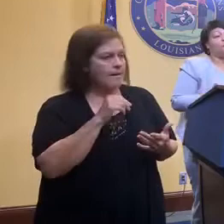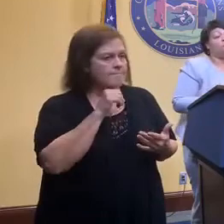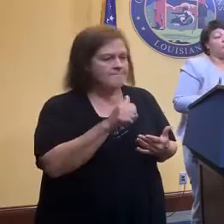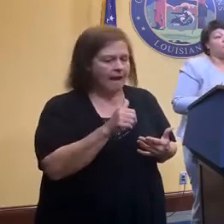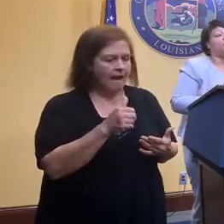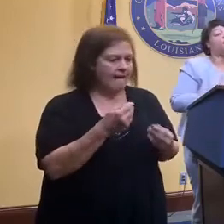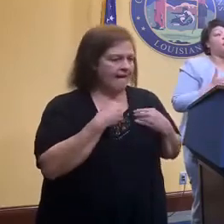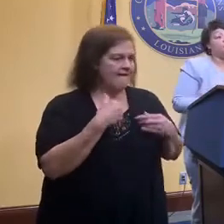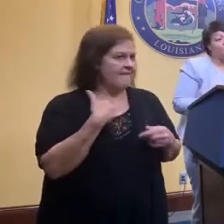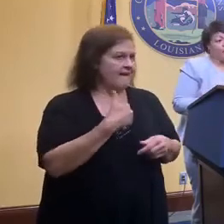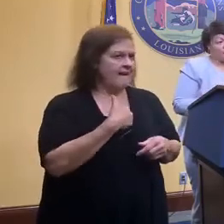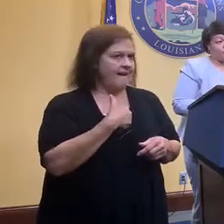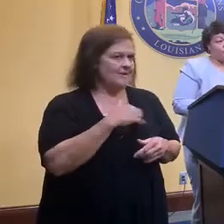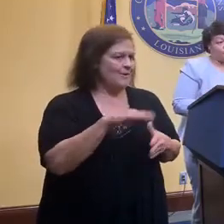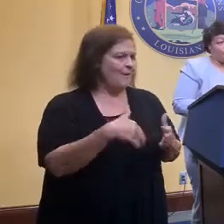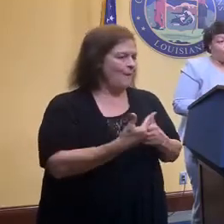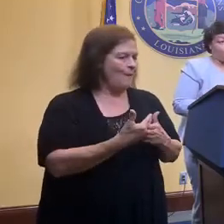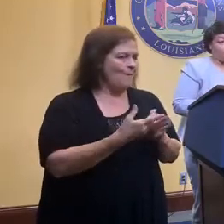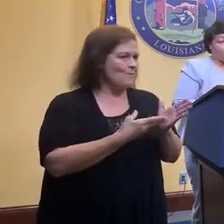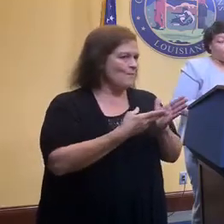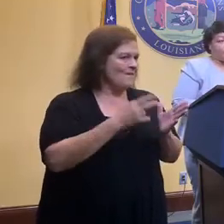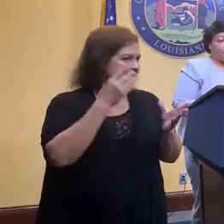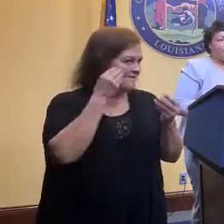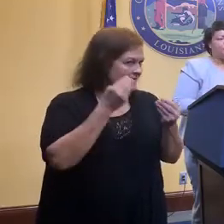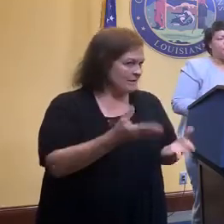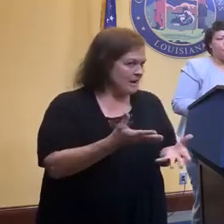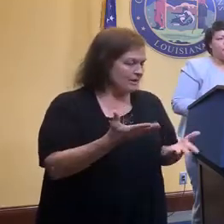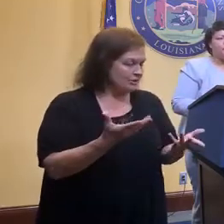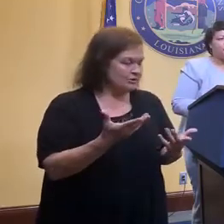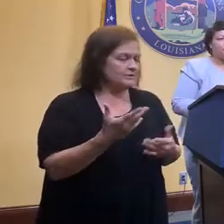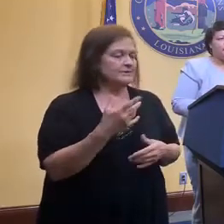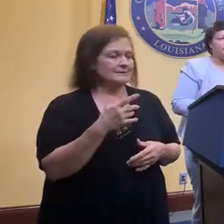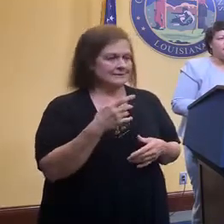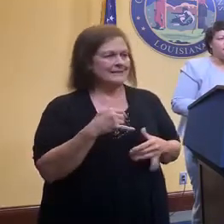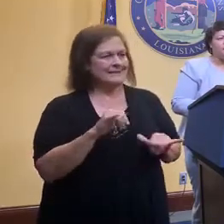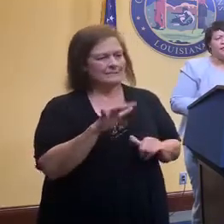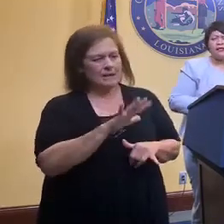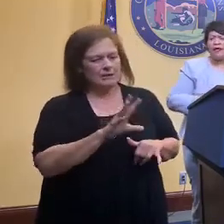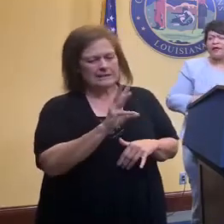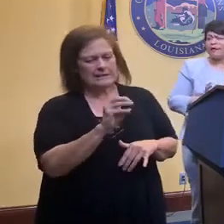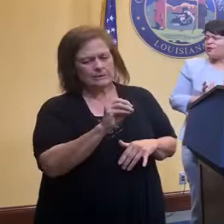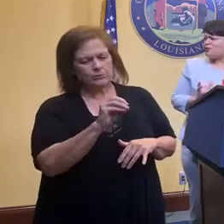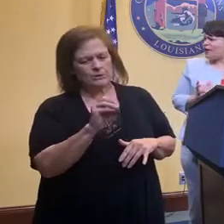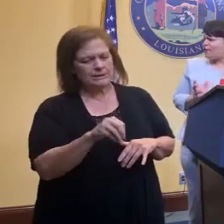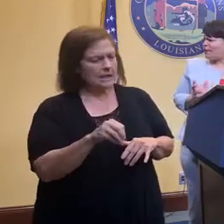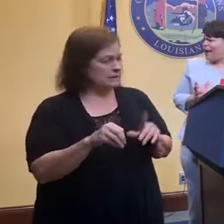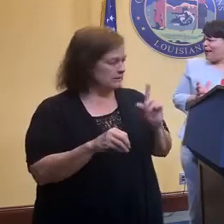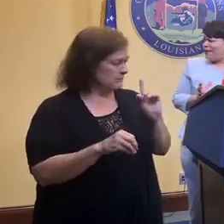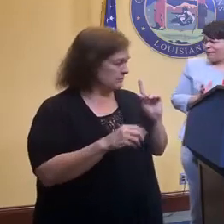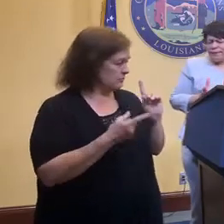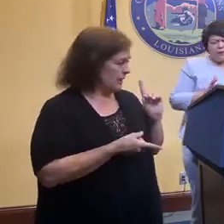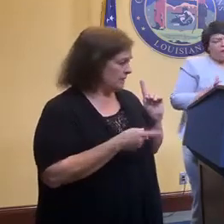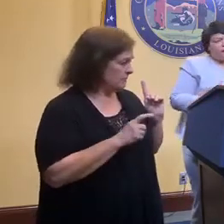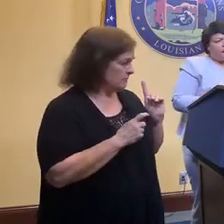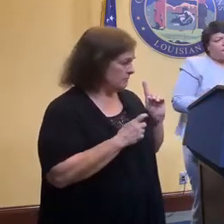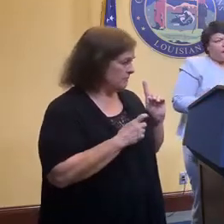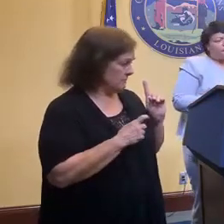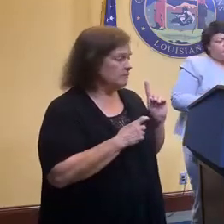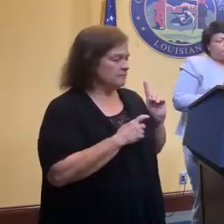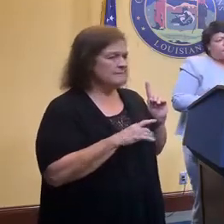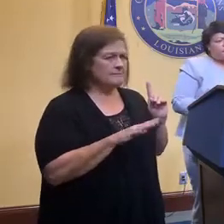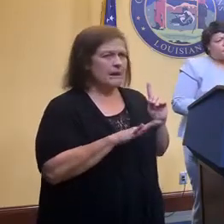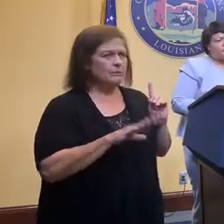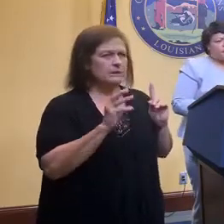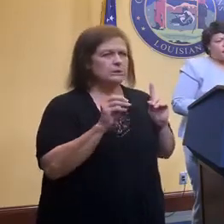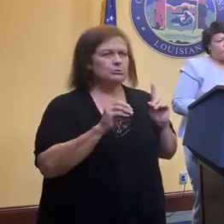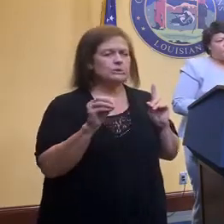with information when they do answer the phone. I'm told it's still around the 60%. Doc, get me straight on that.